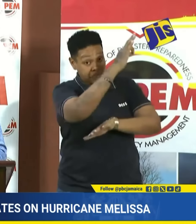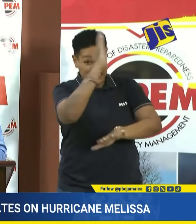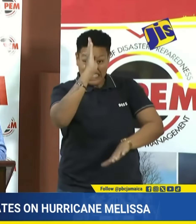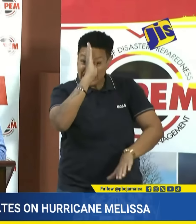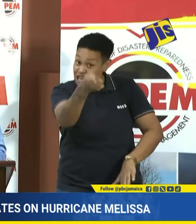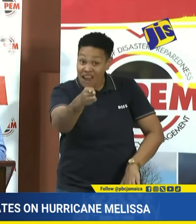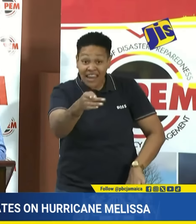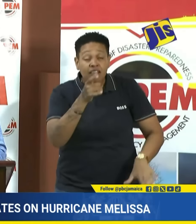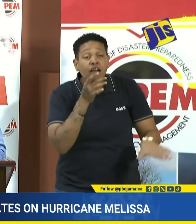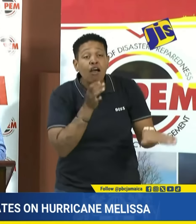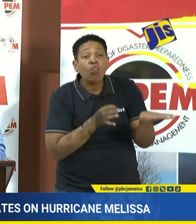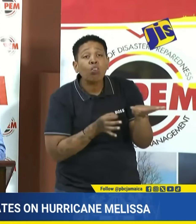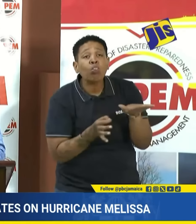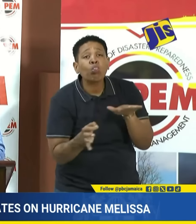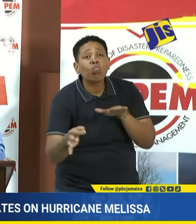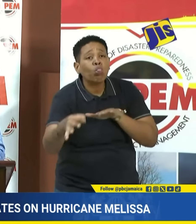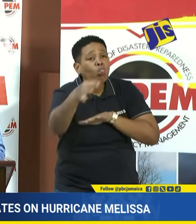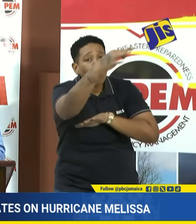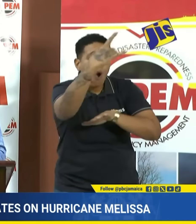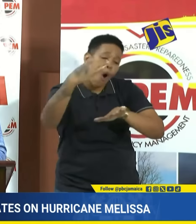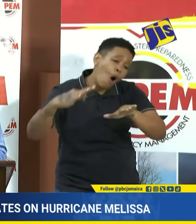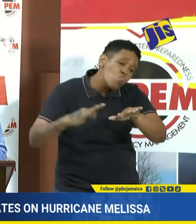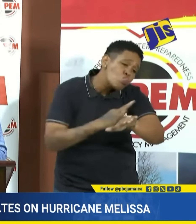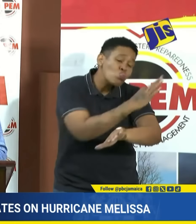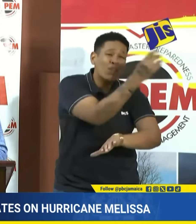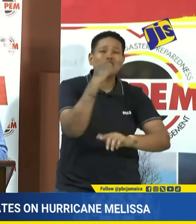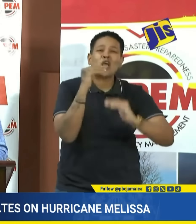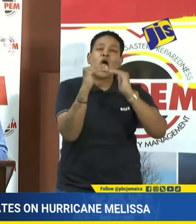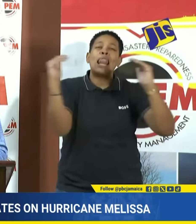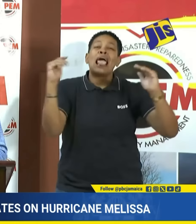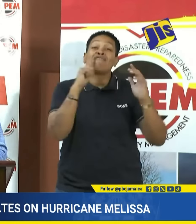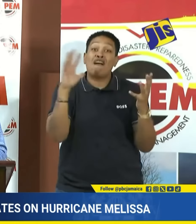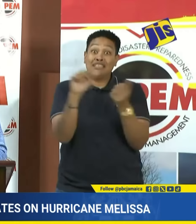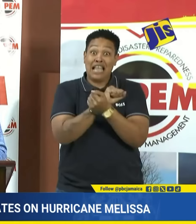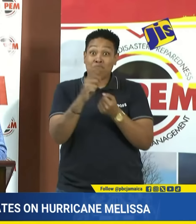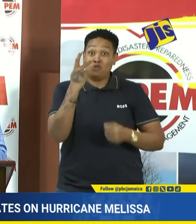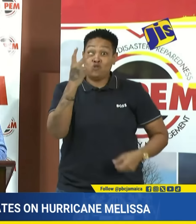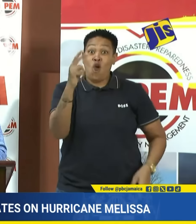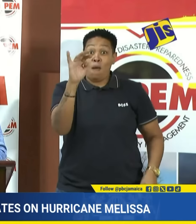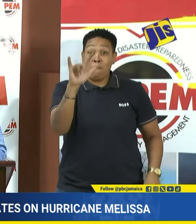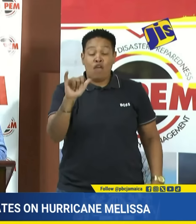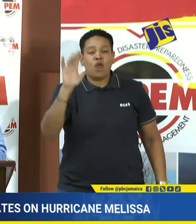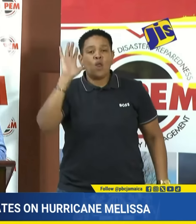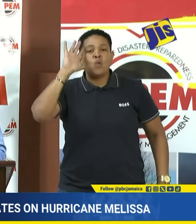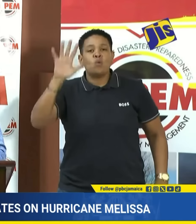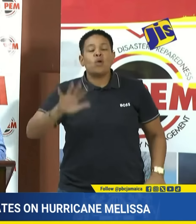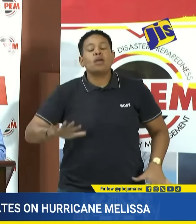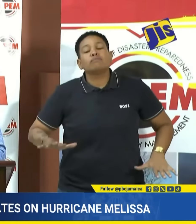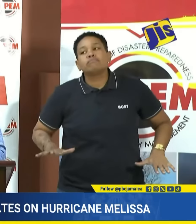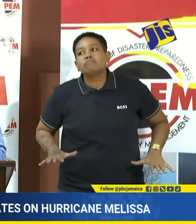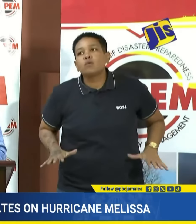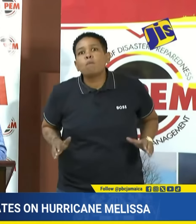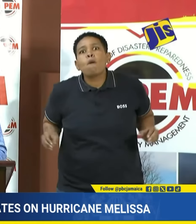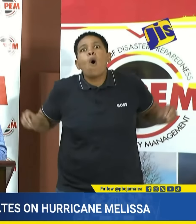the level of damage that you saw in Beryl will likely be